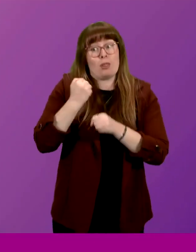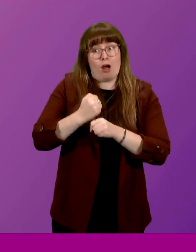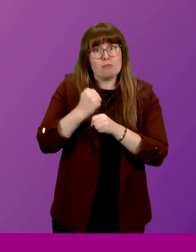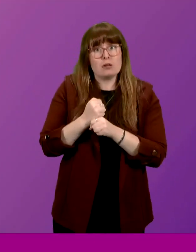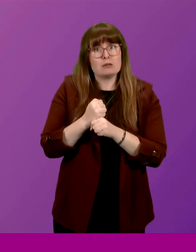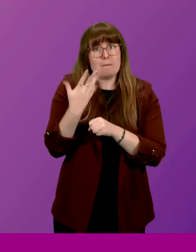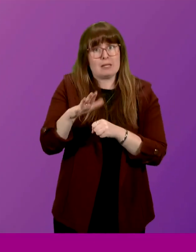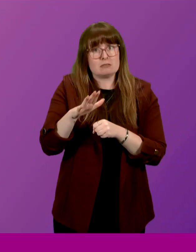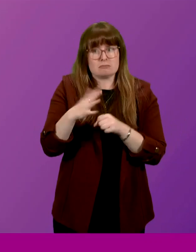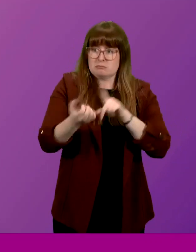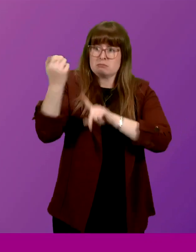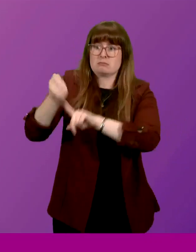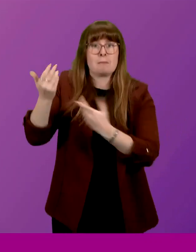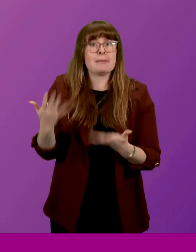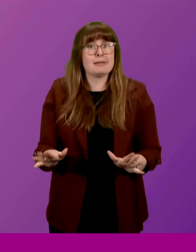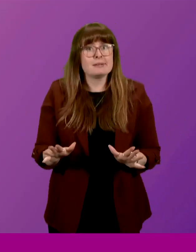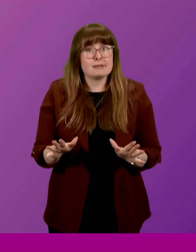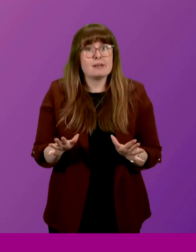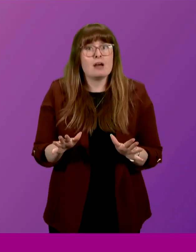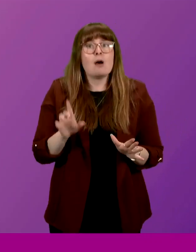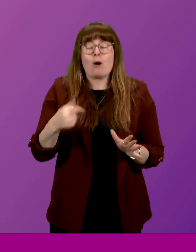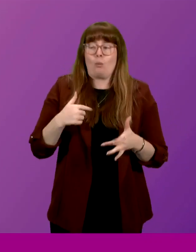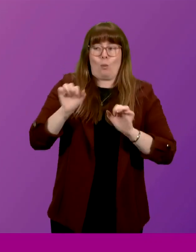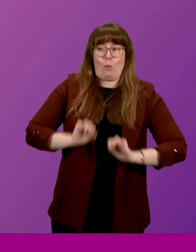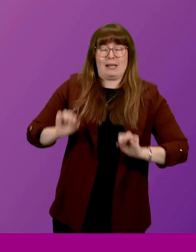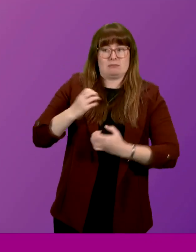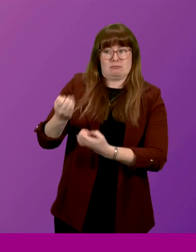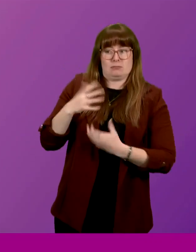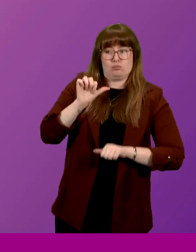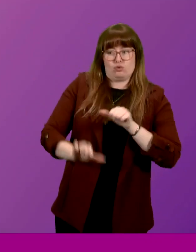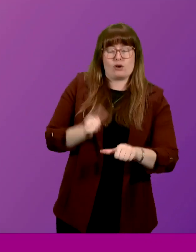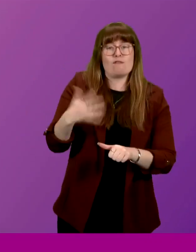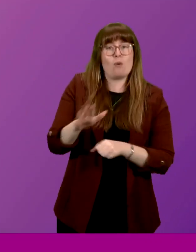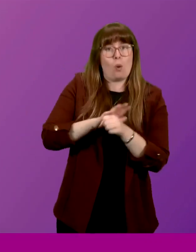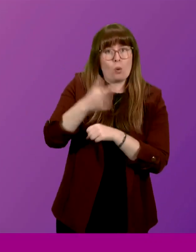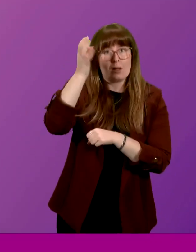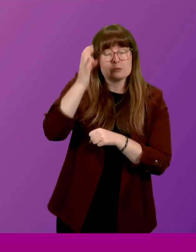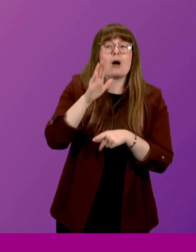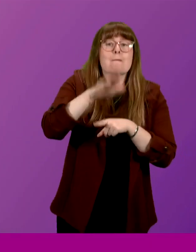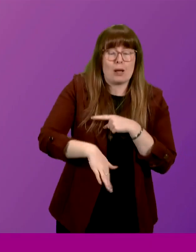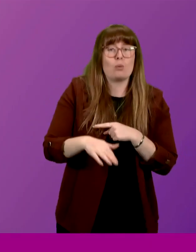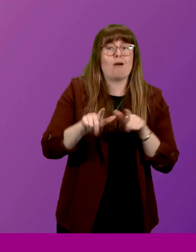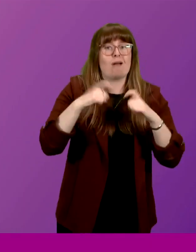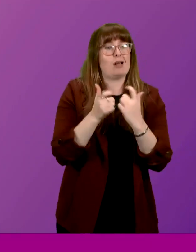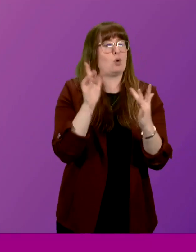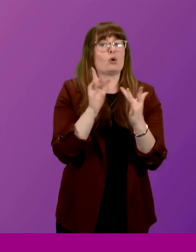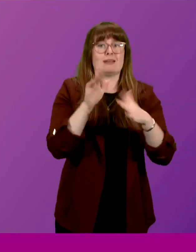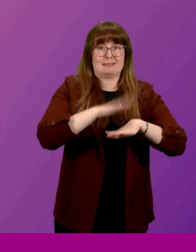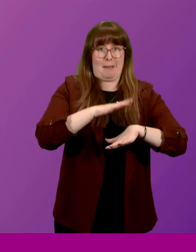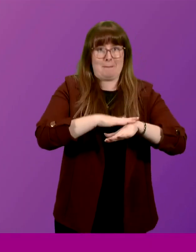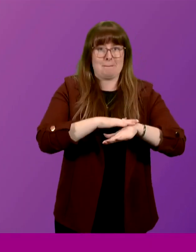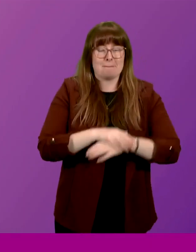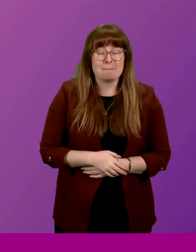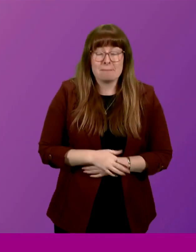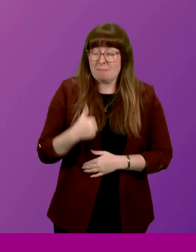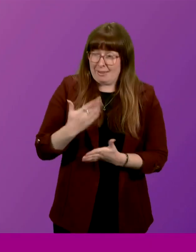honoured and fulfilled, but we await progress with local authorities on class contact time. Now, I've made it very clear to